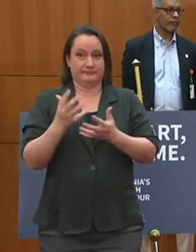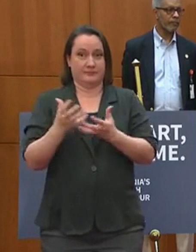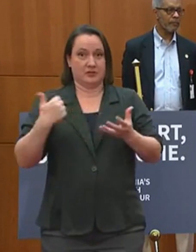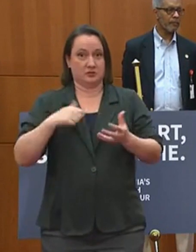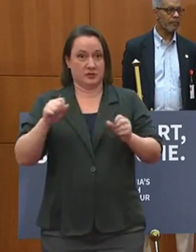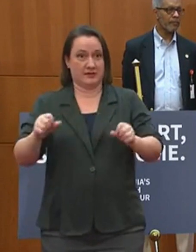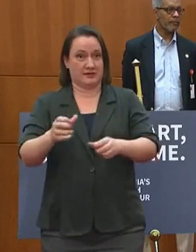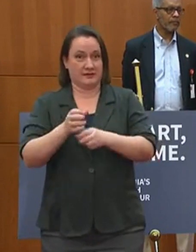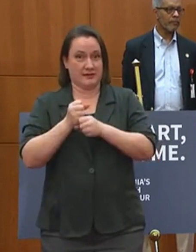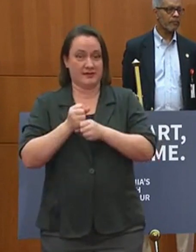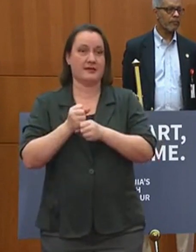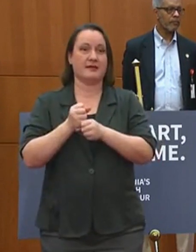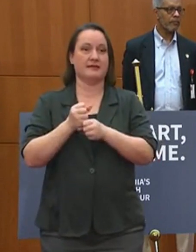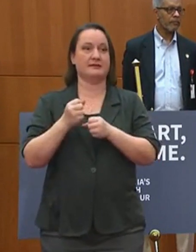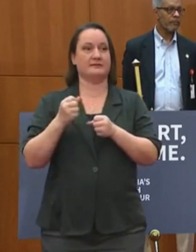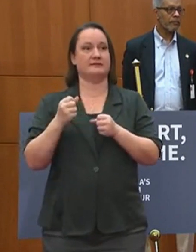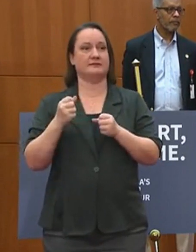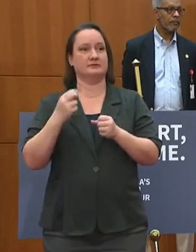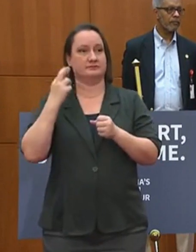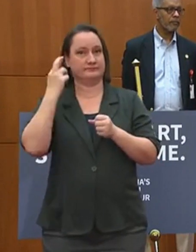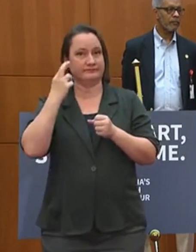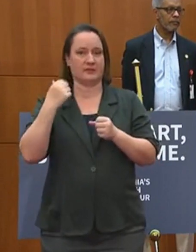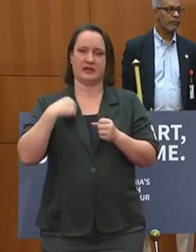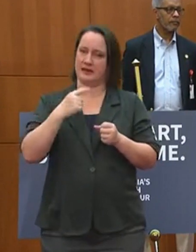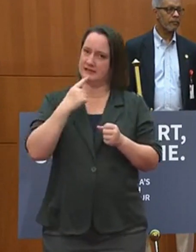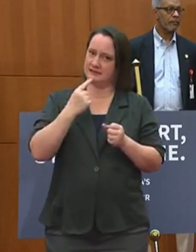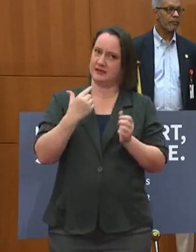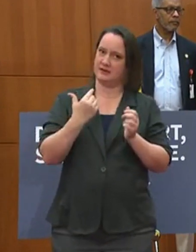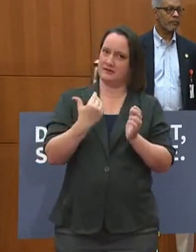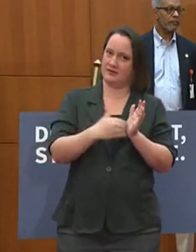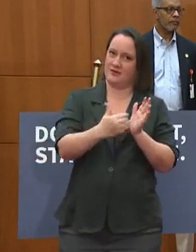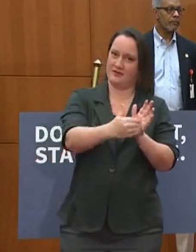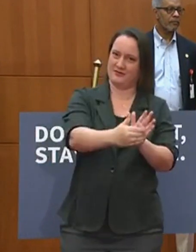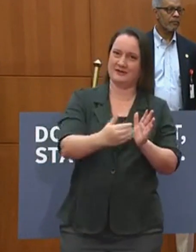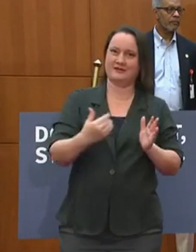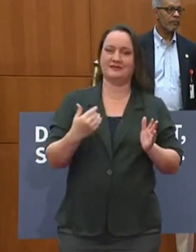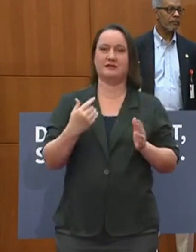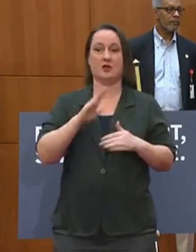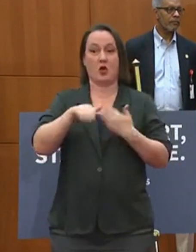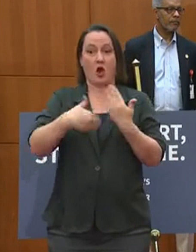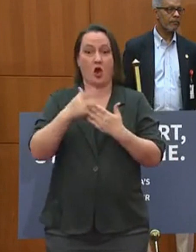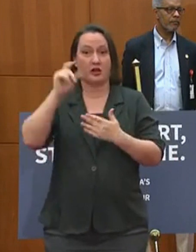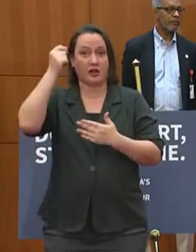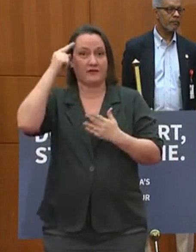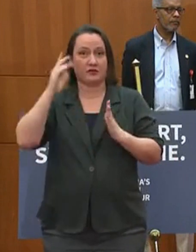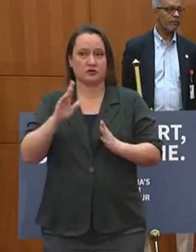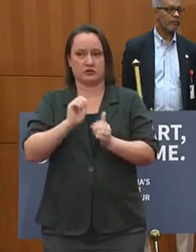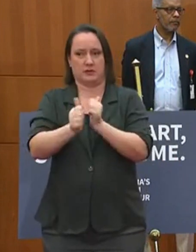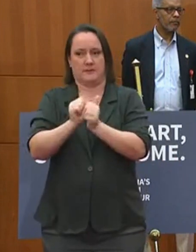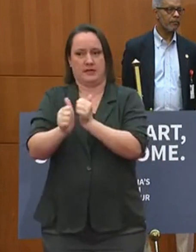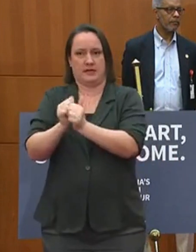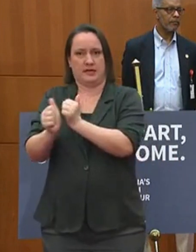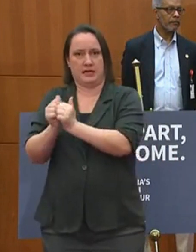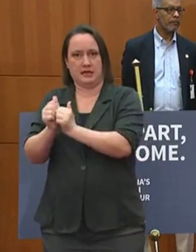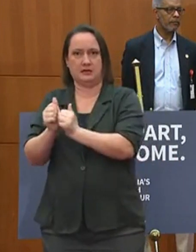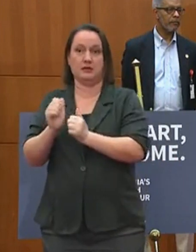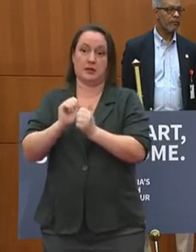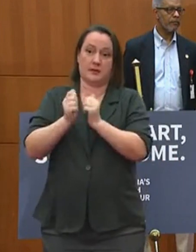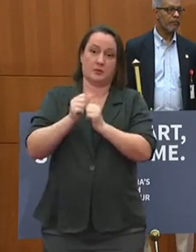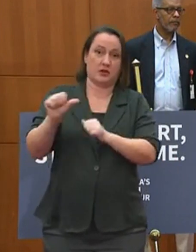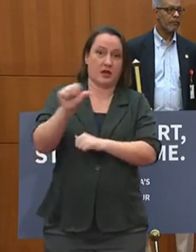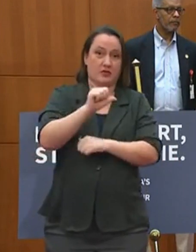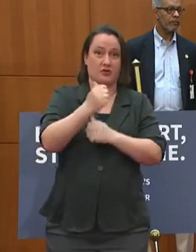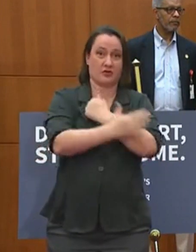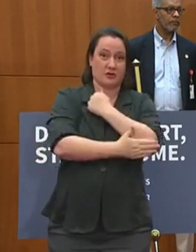have said every day, and I speak on behalf of all of our governors, we're competing with each other. We're competing with other countries.